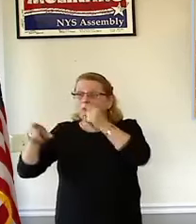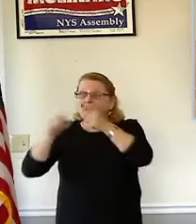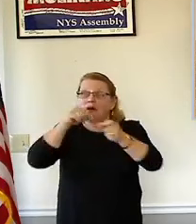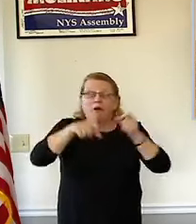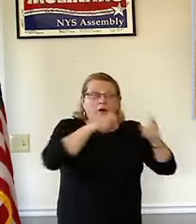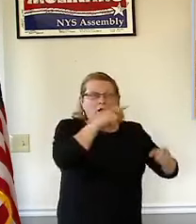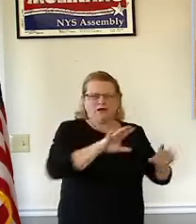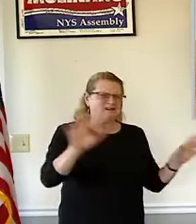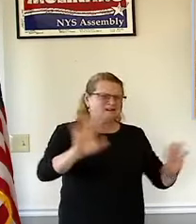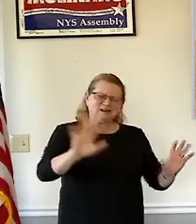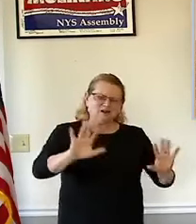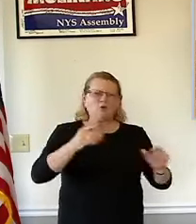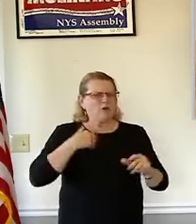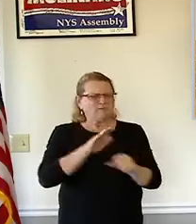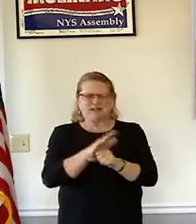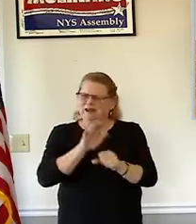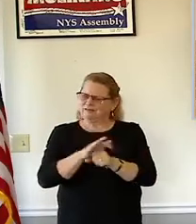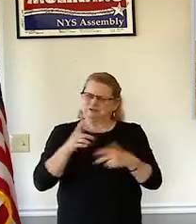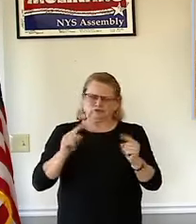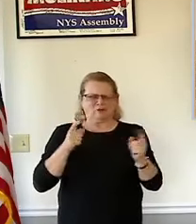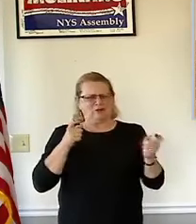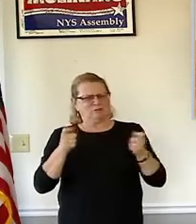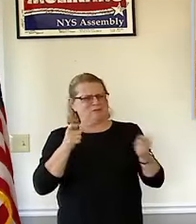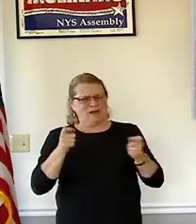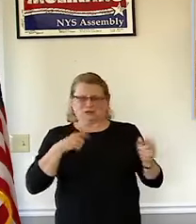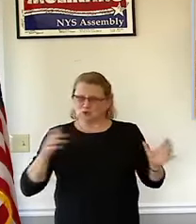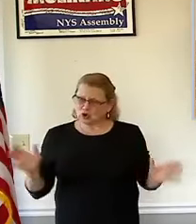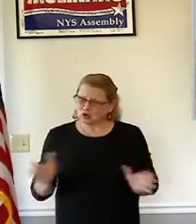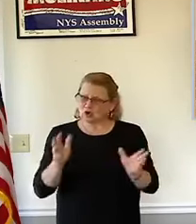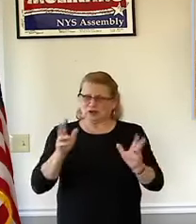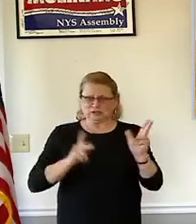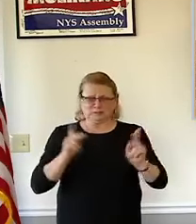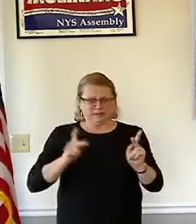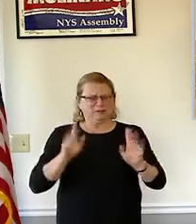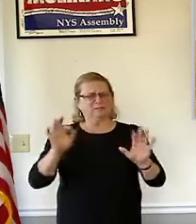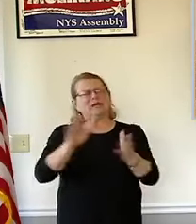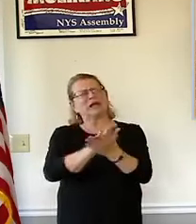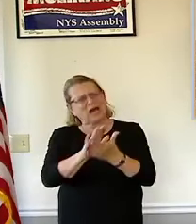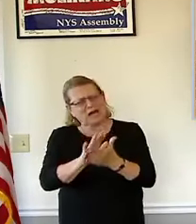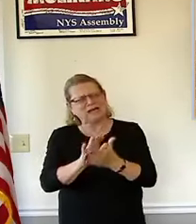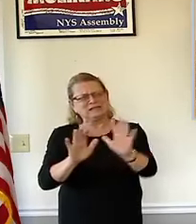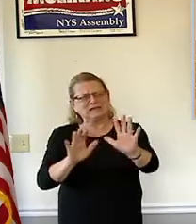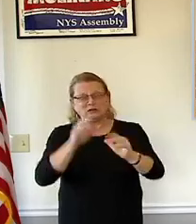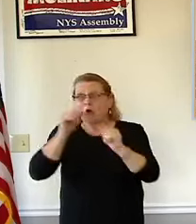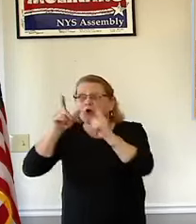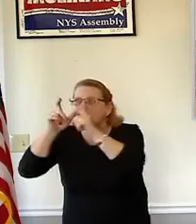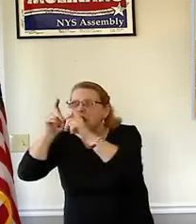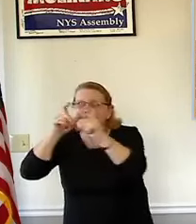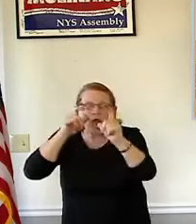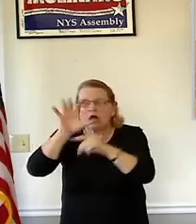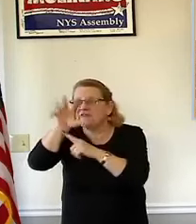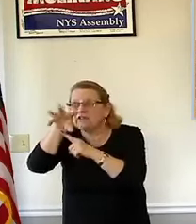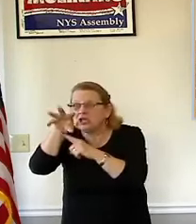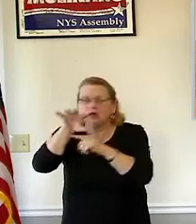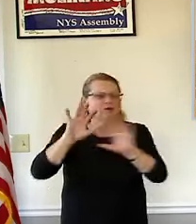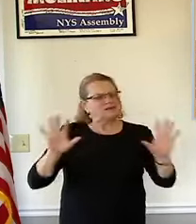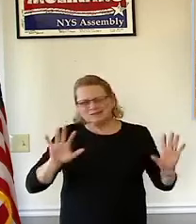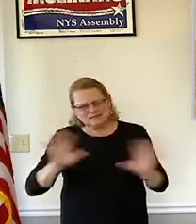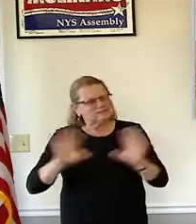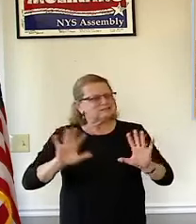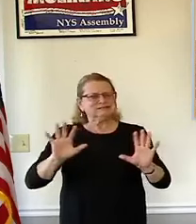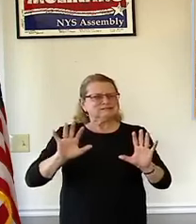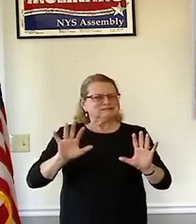to manage, and we've encouraged people, listen, you know, we want you to be kind. We don't want you taking photographs and video of people with or without